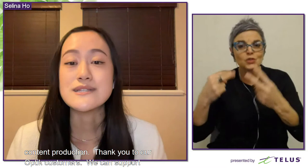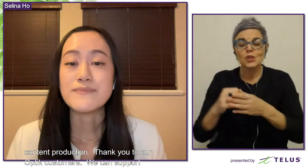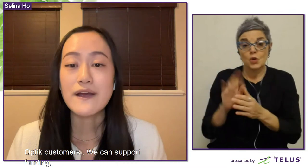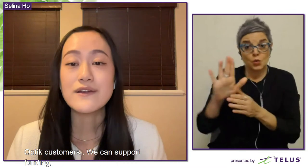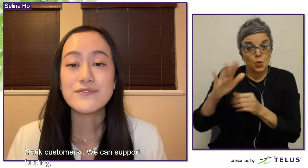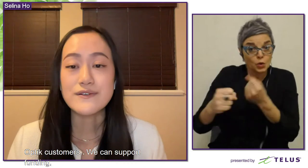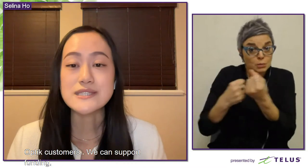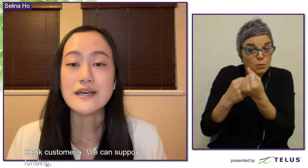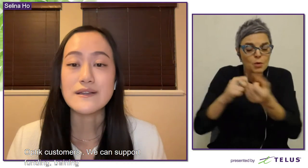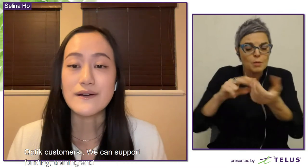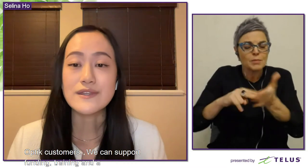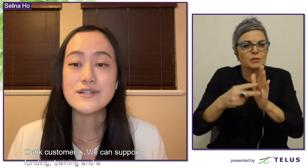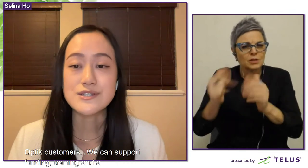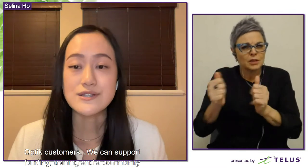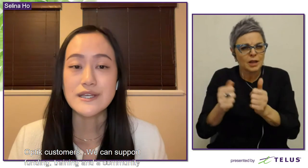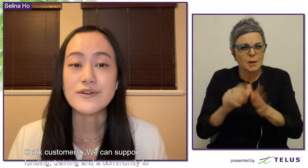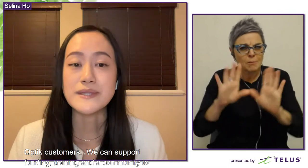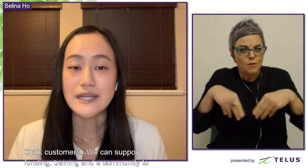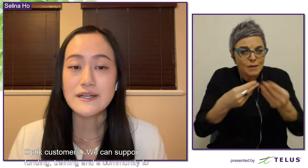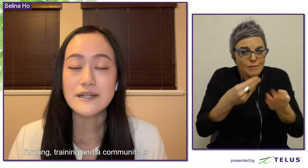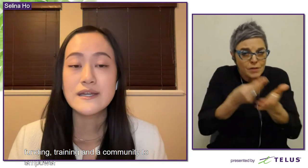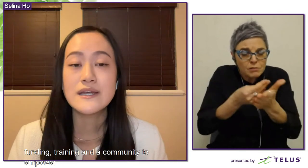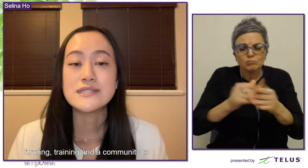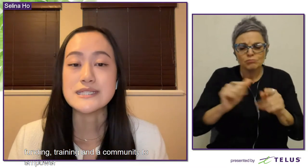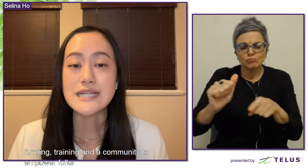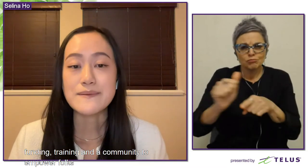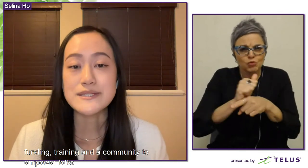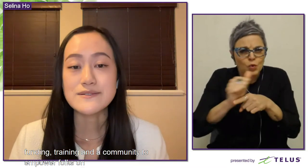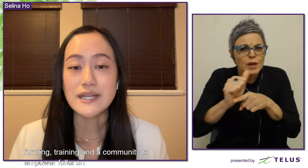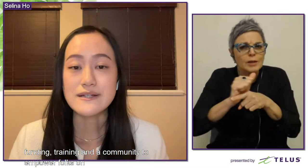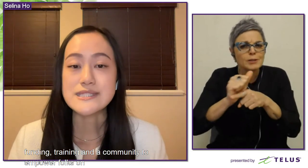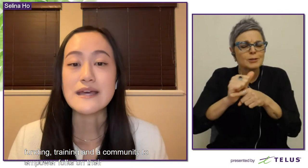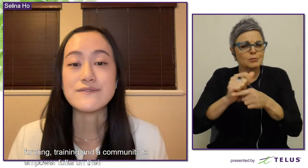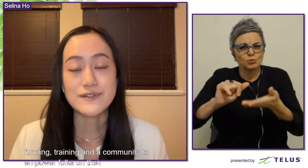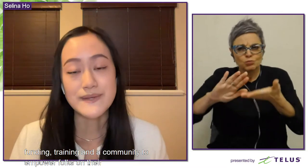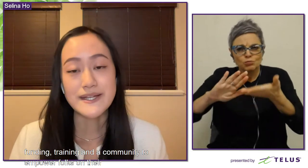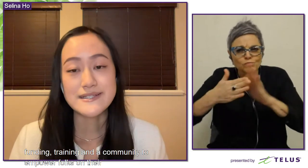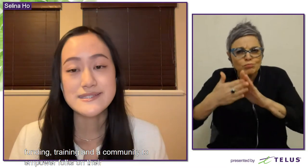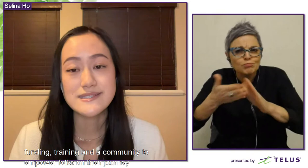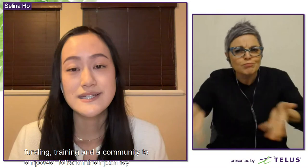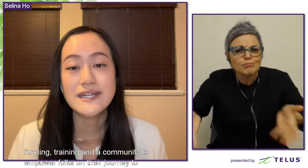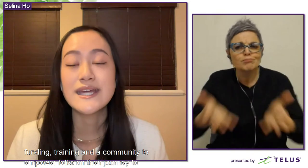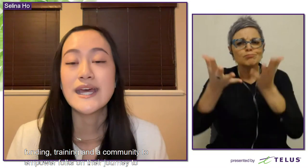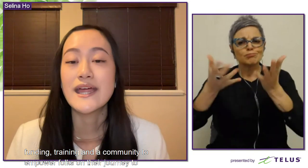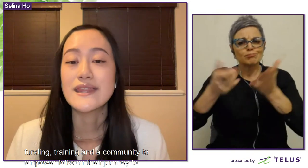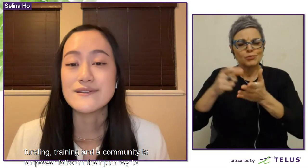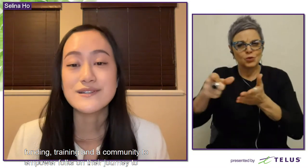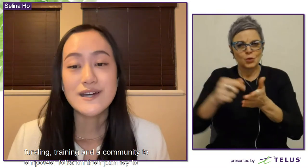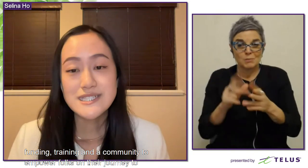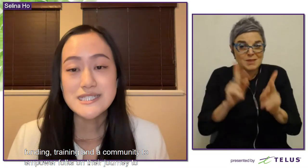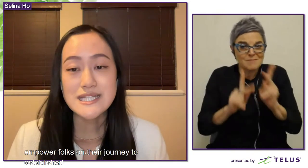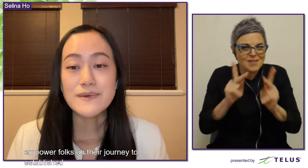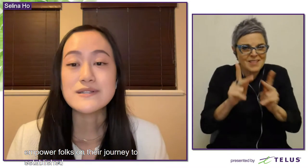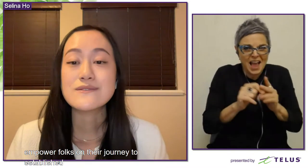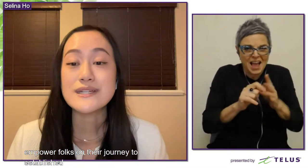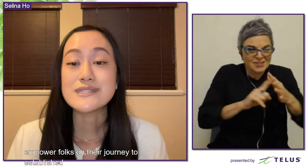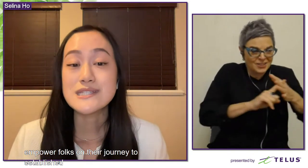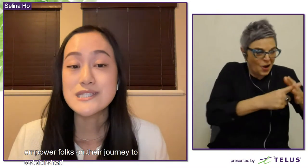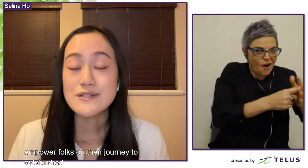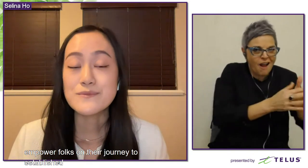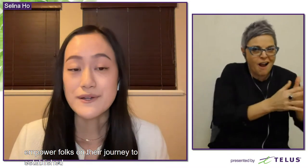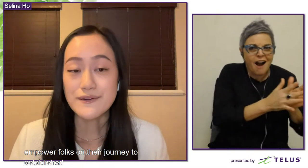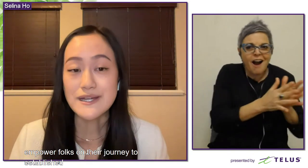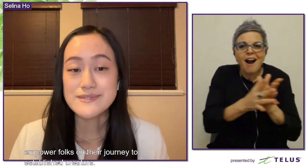community to empower folks along their journey from beginning to established creators and filmmakers. The local content team also